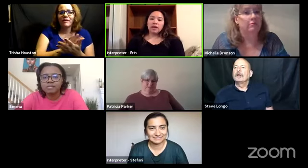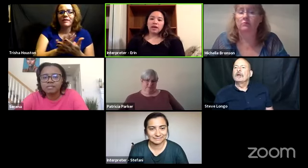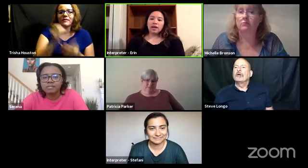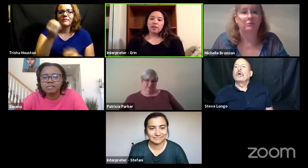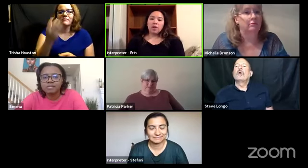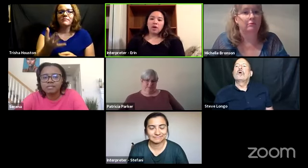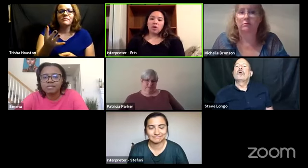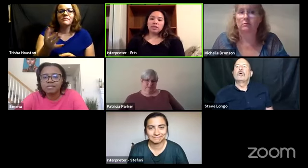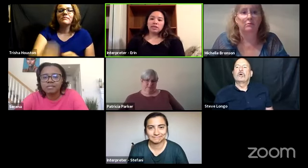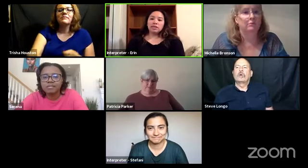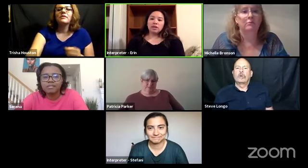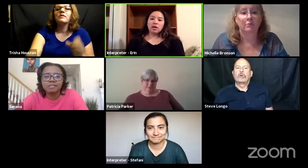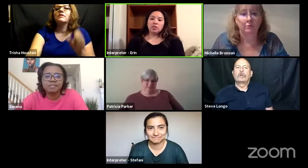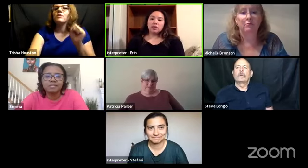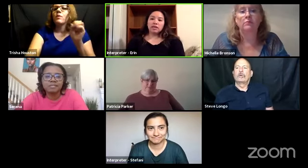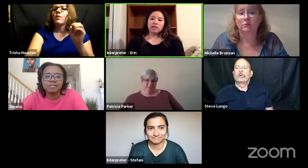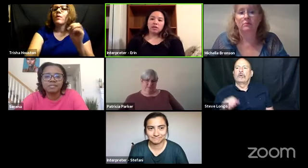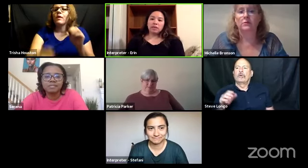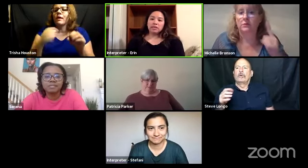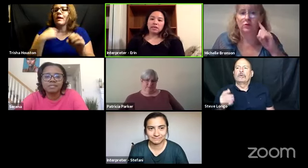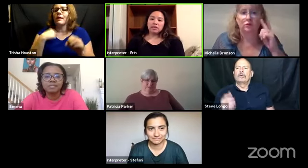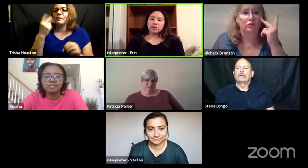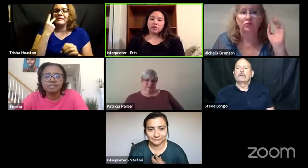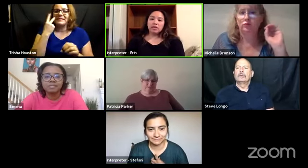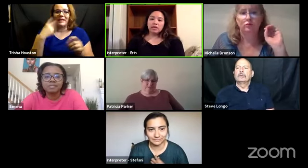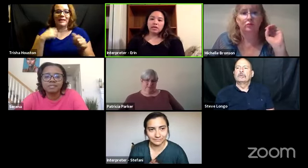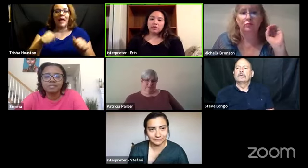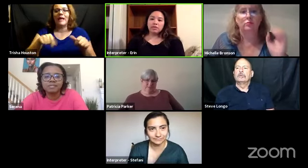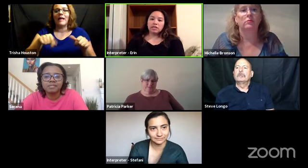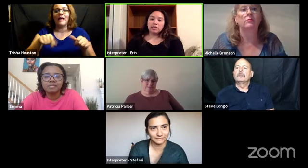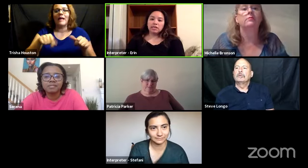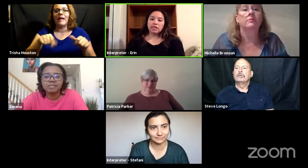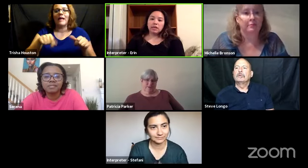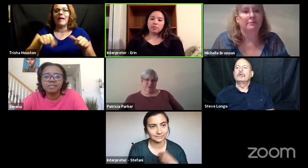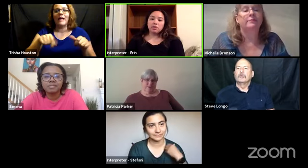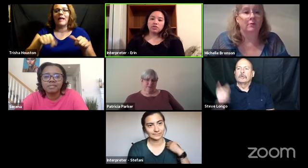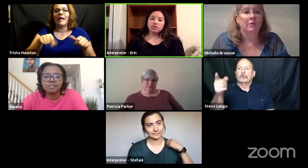Okay, all we saw was a gray pixelated screen and we didn't see the numbers.